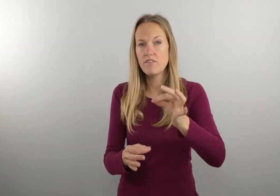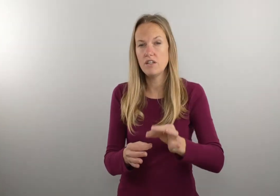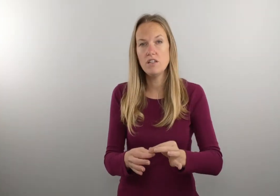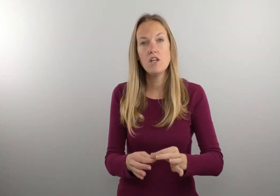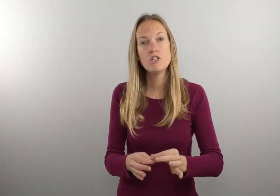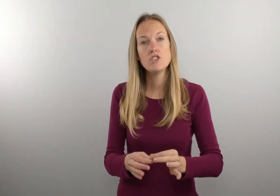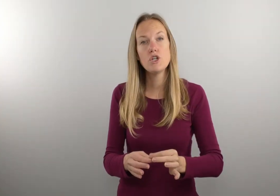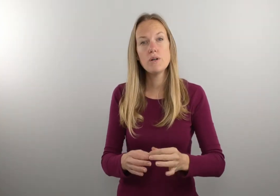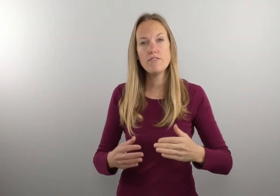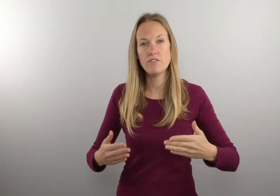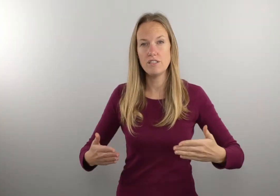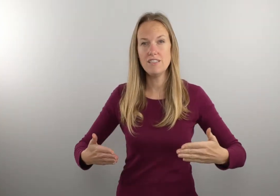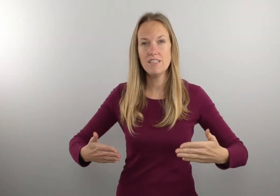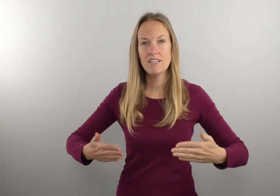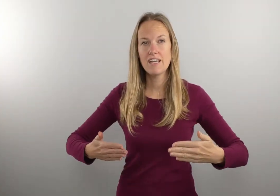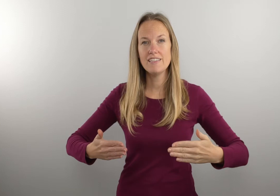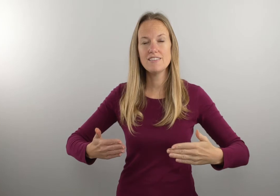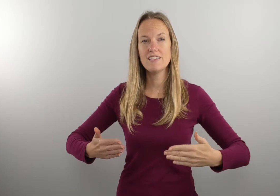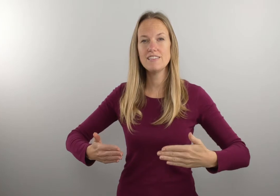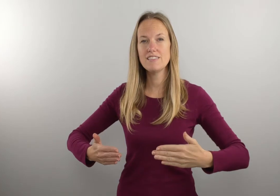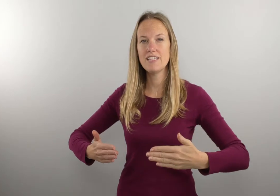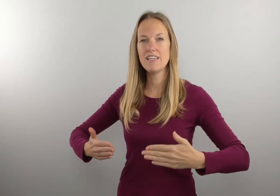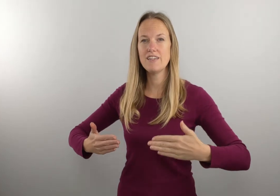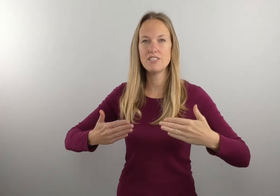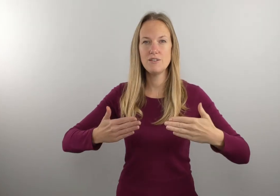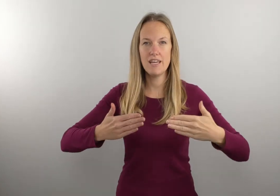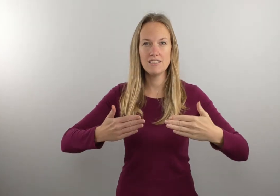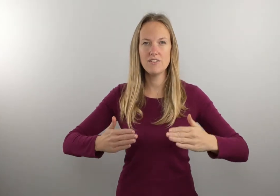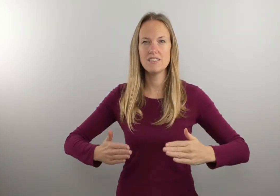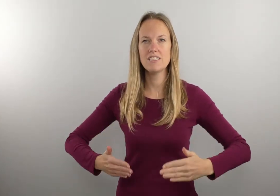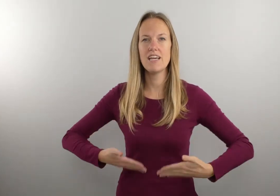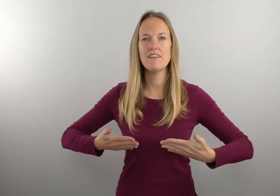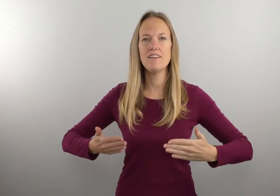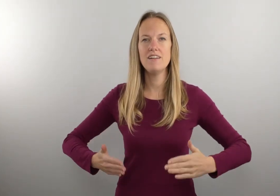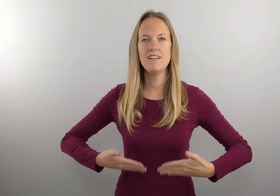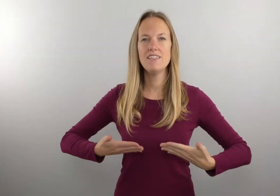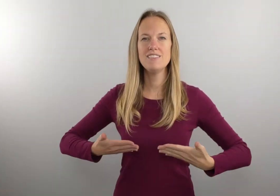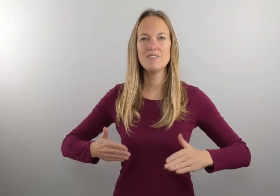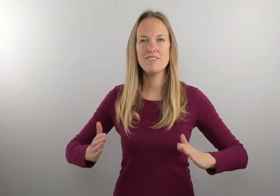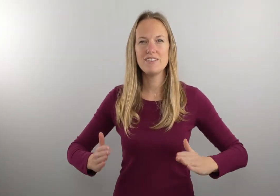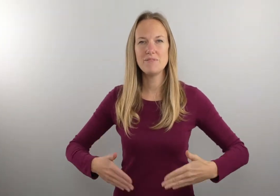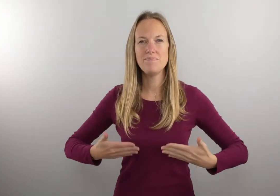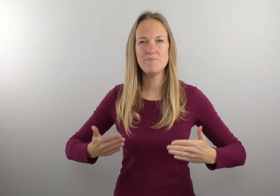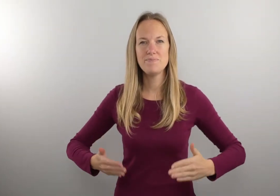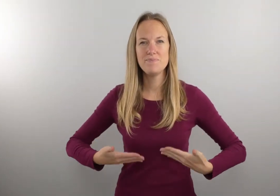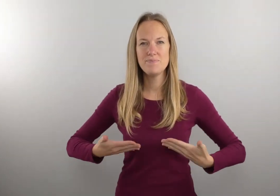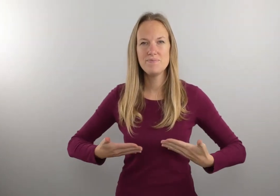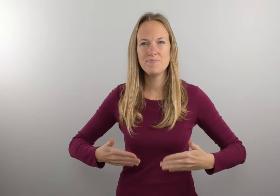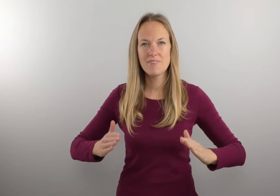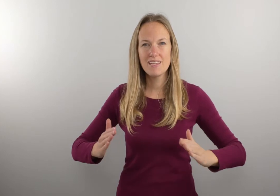faithful," joyful. Okay, so this, you're taking your two hands, fingers together, joyful.